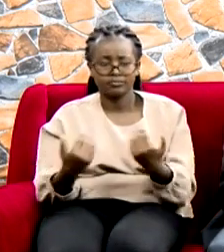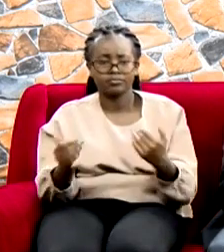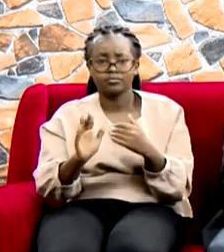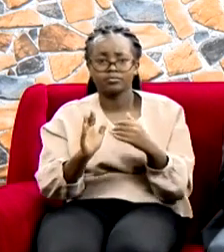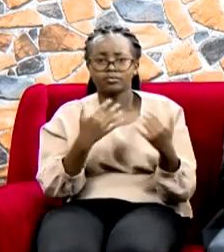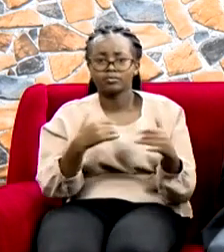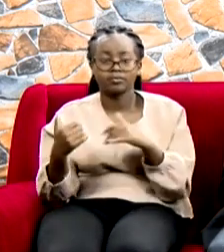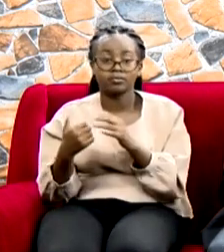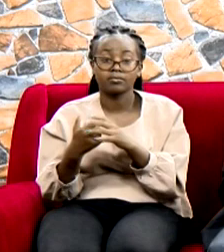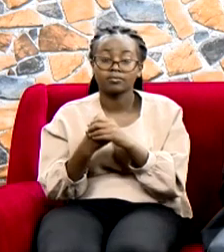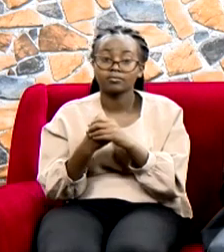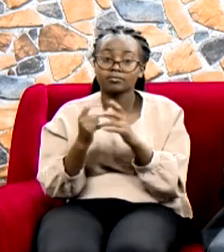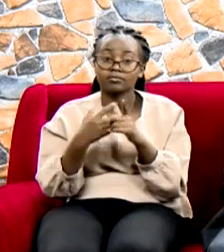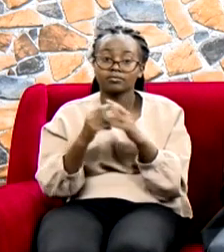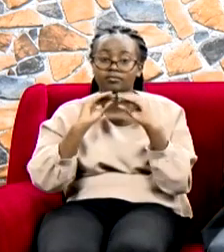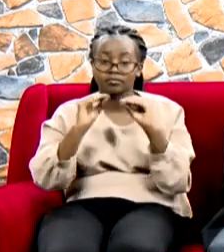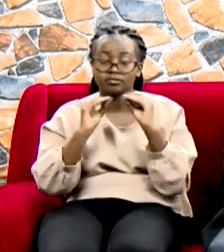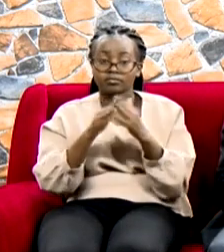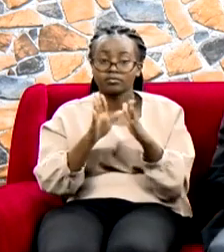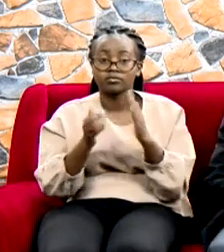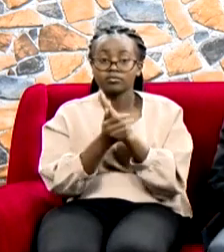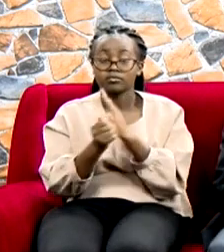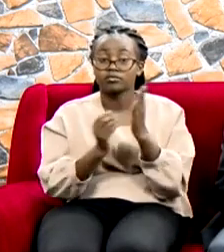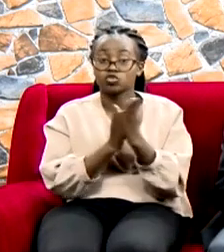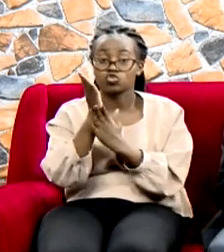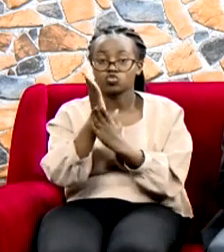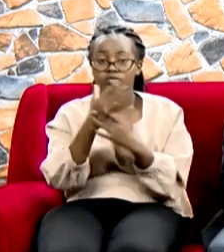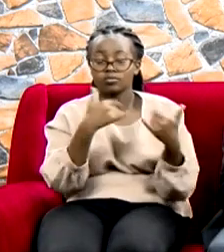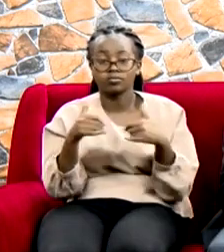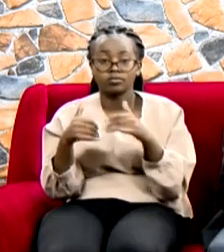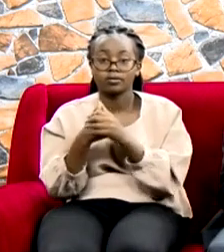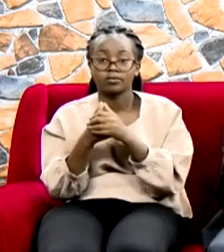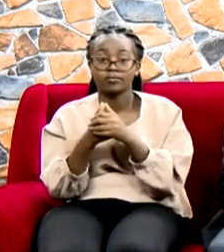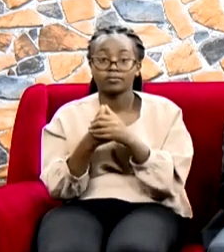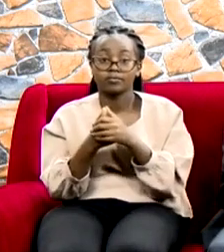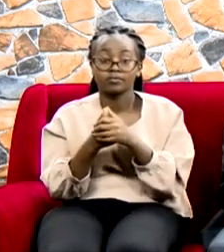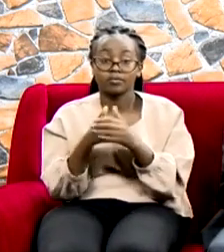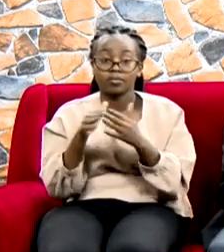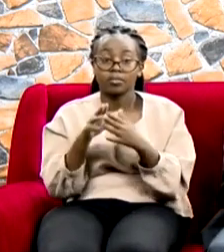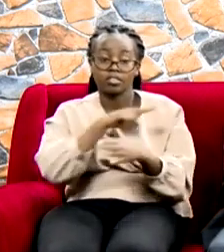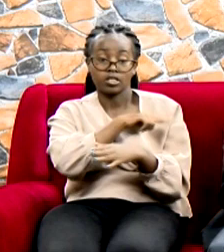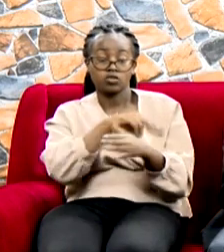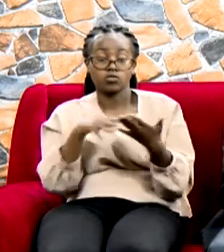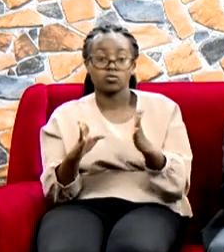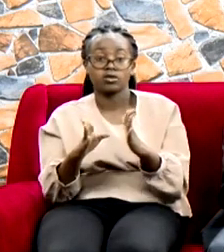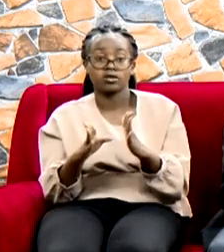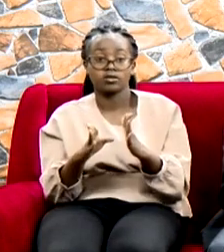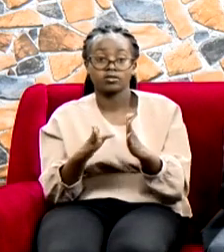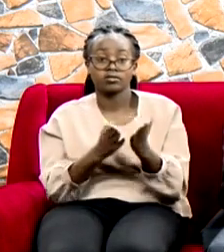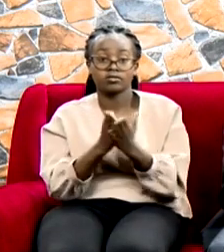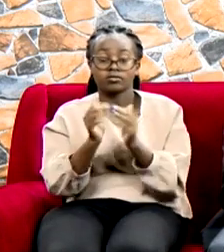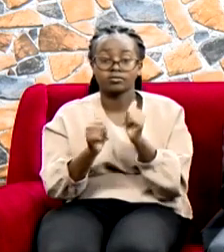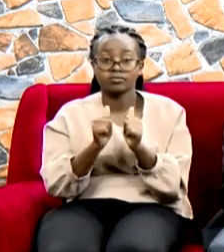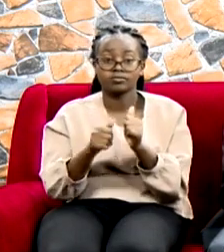with your child, and teaching most of the skills through play. Because play is the most natural way through which children learn.